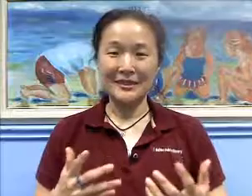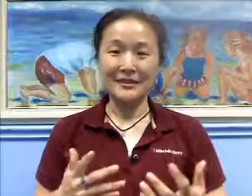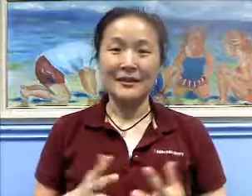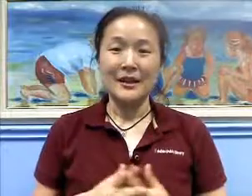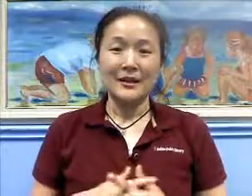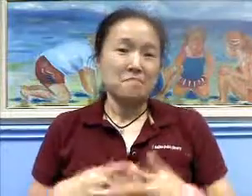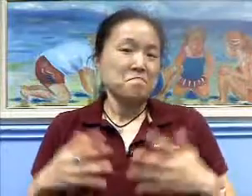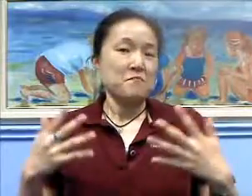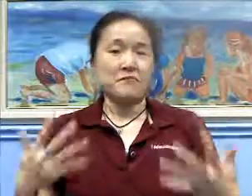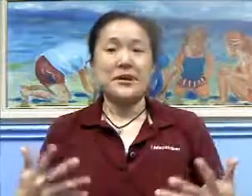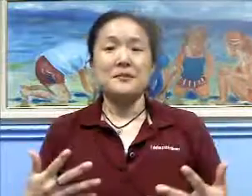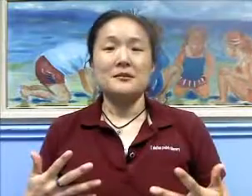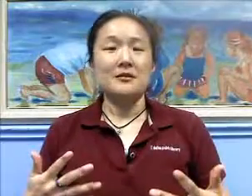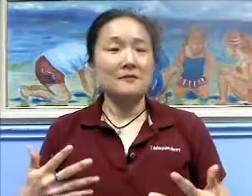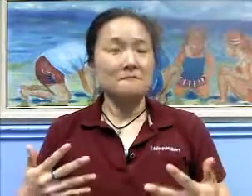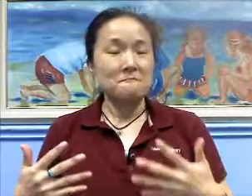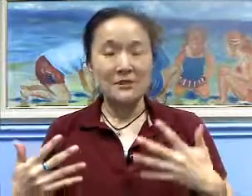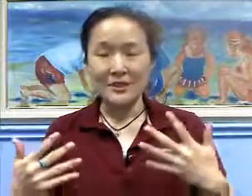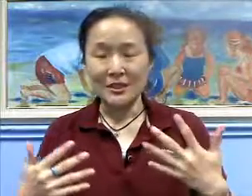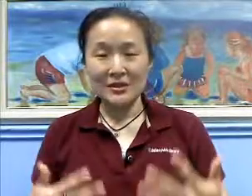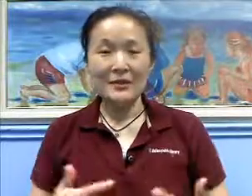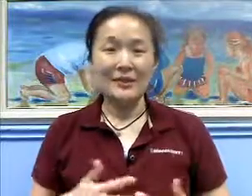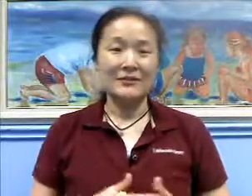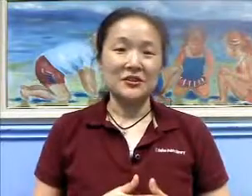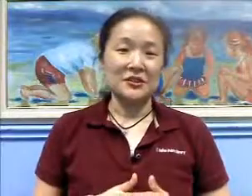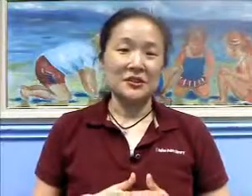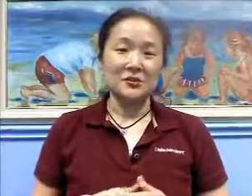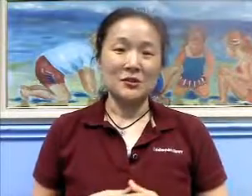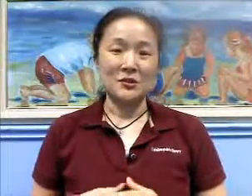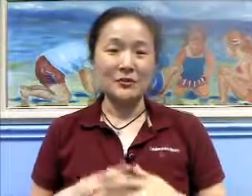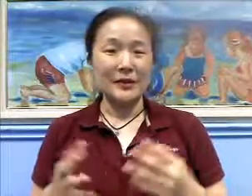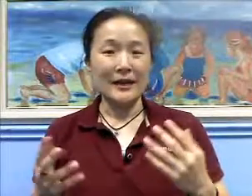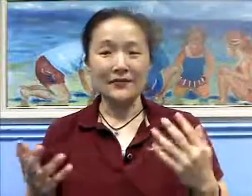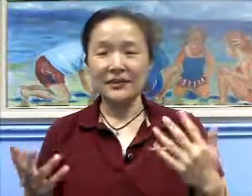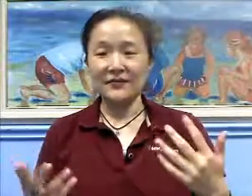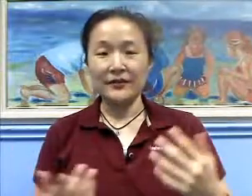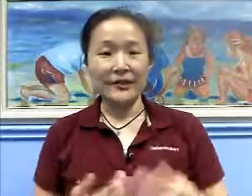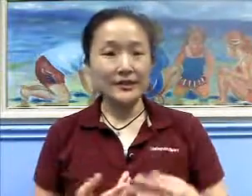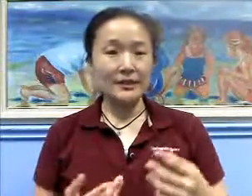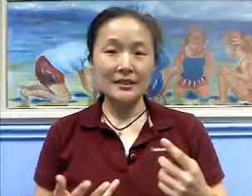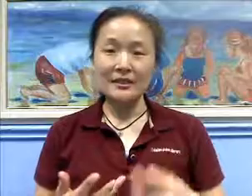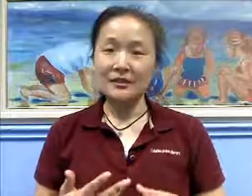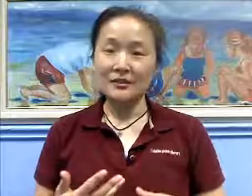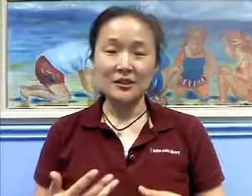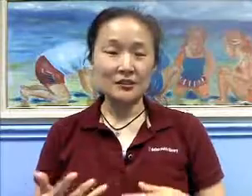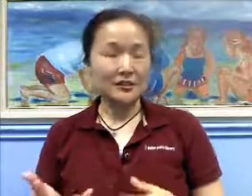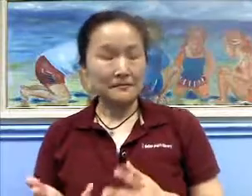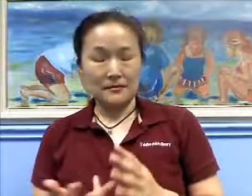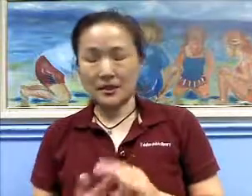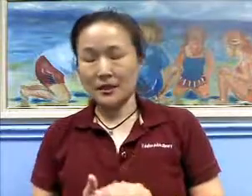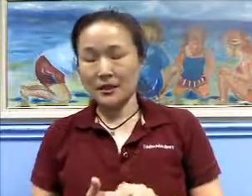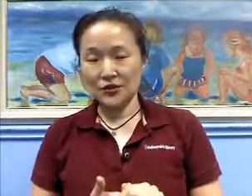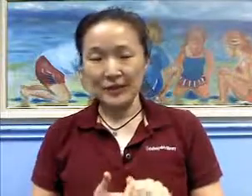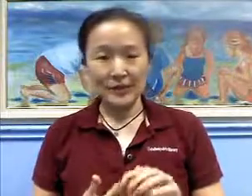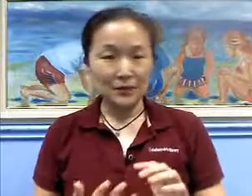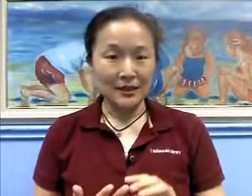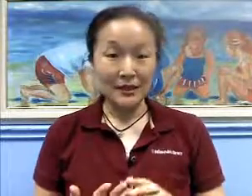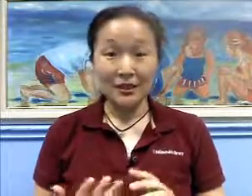So, people are extremely diverse in this world. We have different races, cultures, countries,